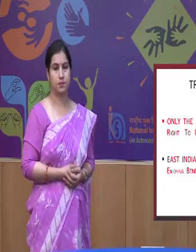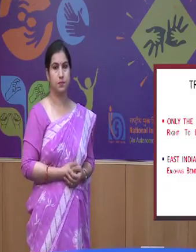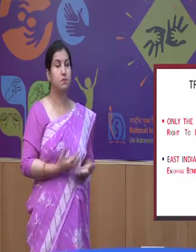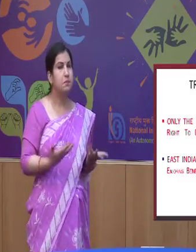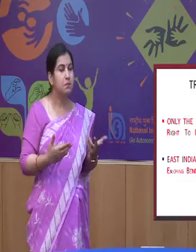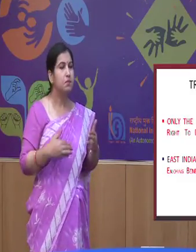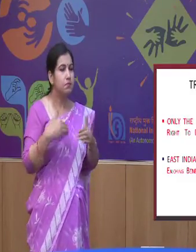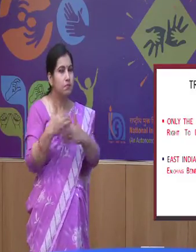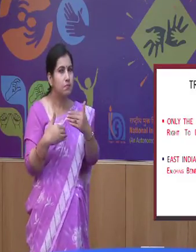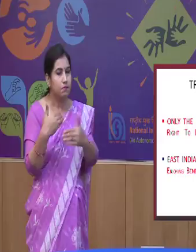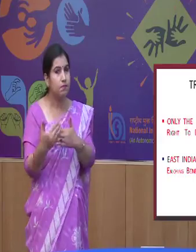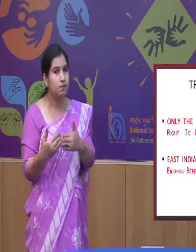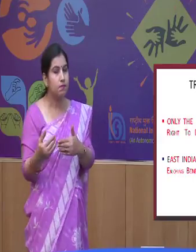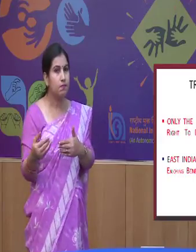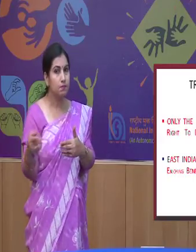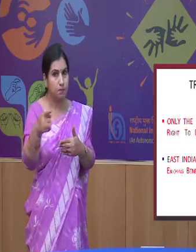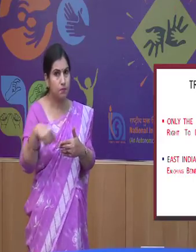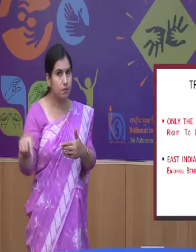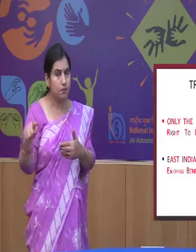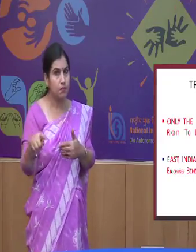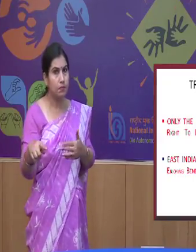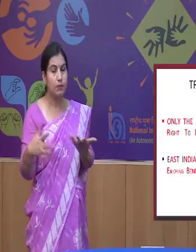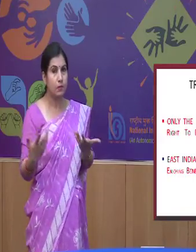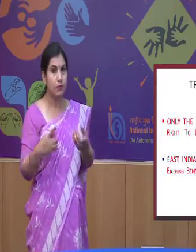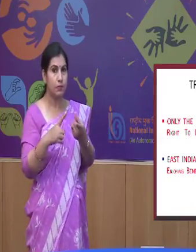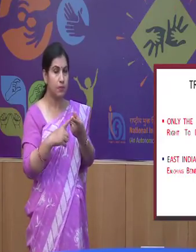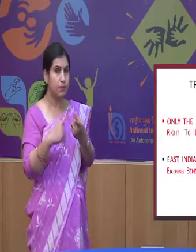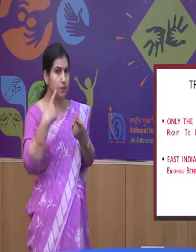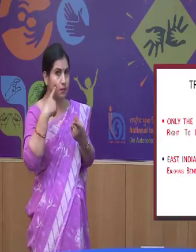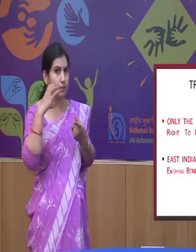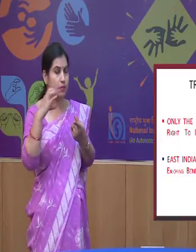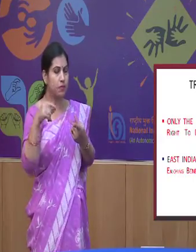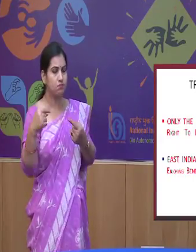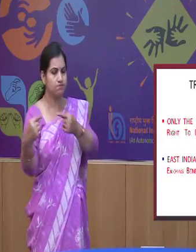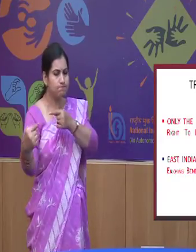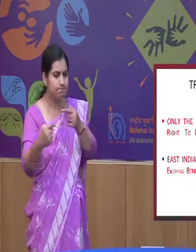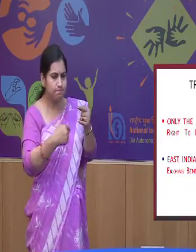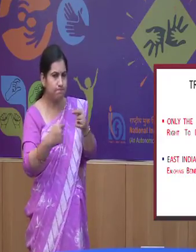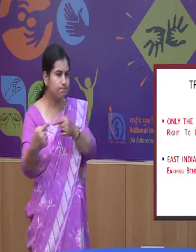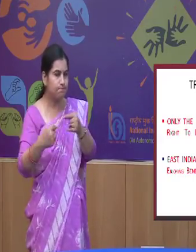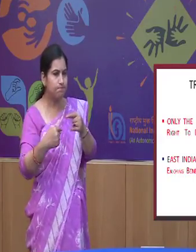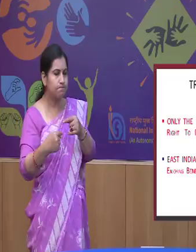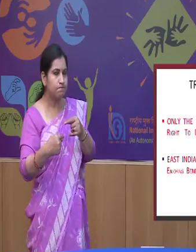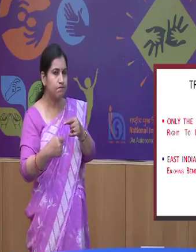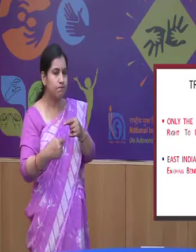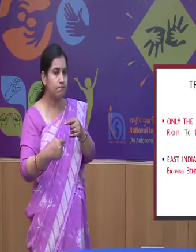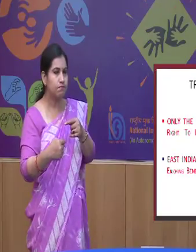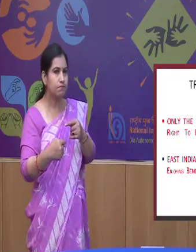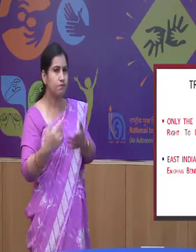Finally, they were able to end the company's monopoly on Indian trade,